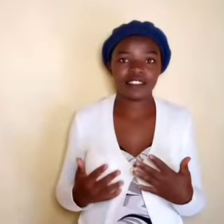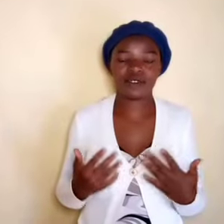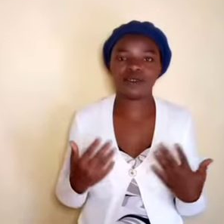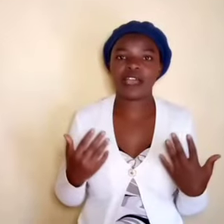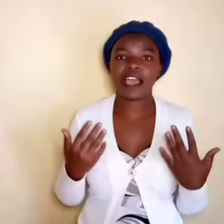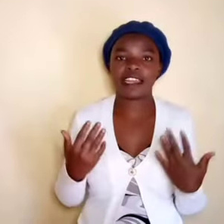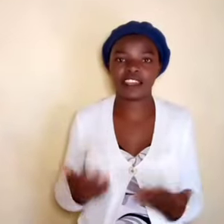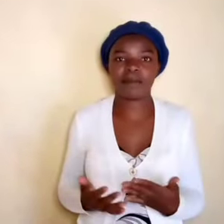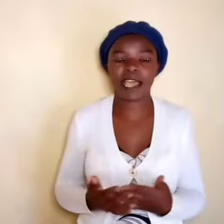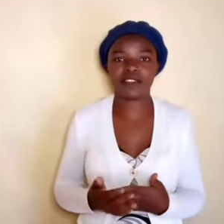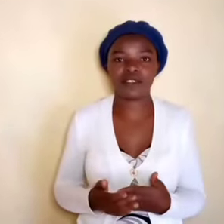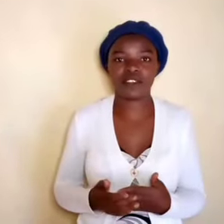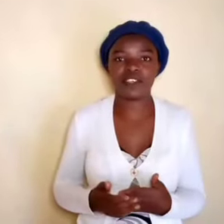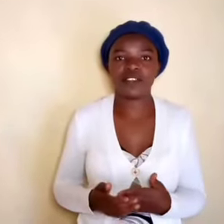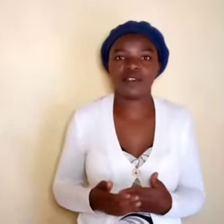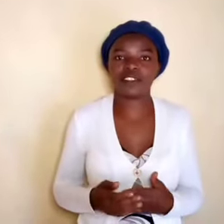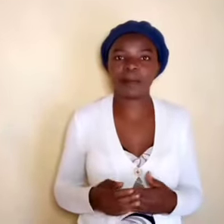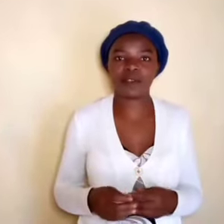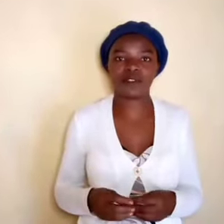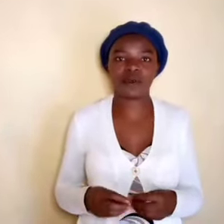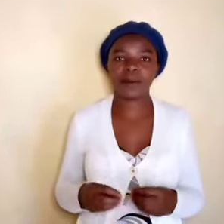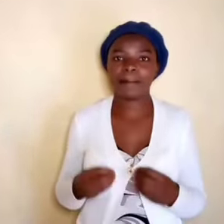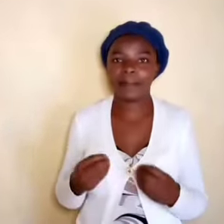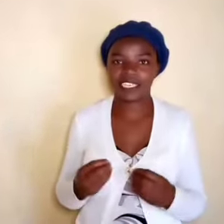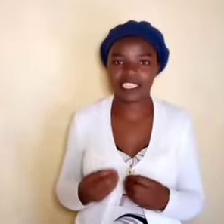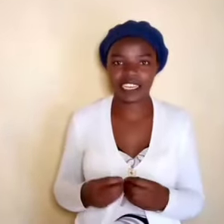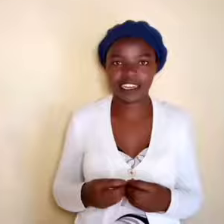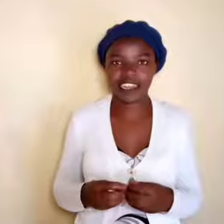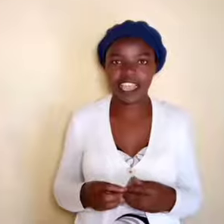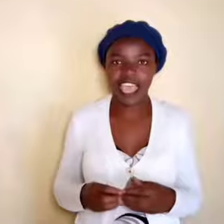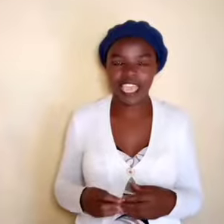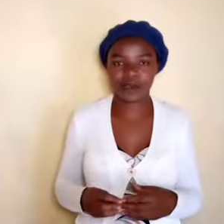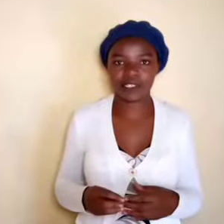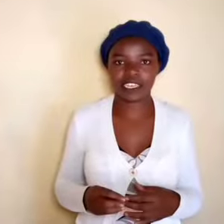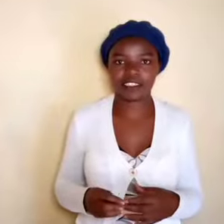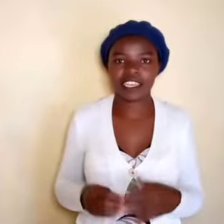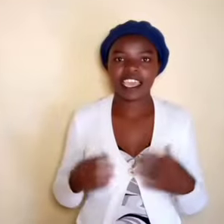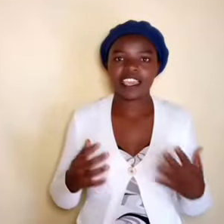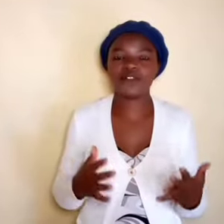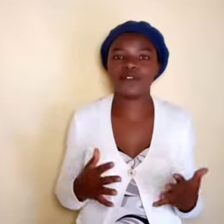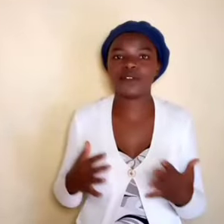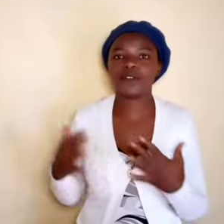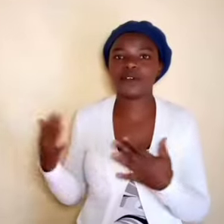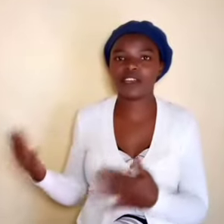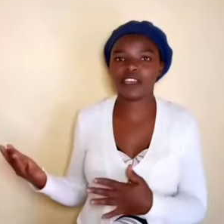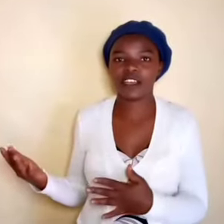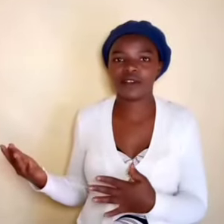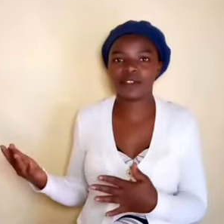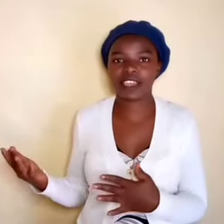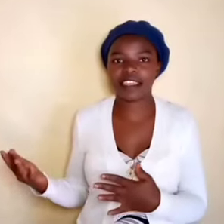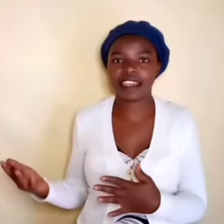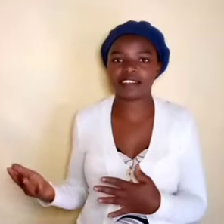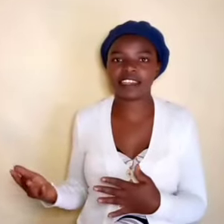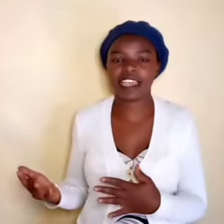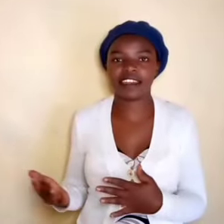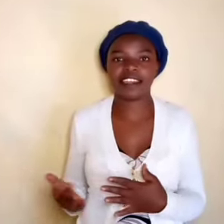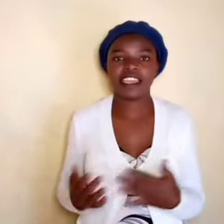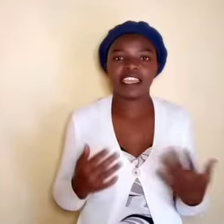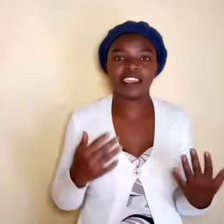to a deaf person, you're supposed to maintain eye contact. If you look on the other side, it